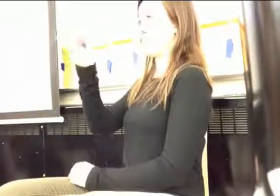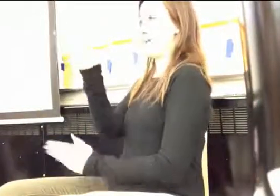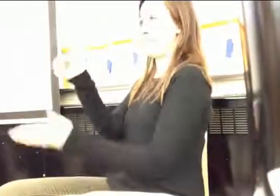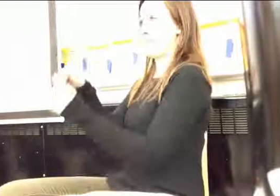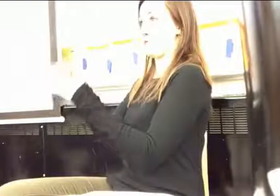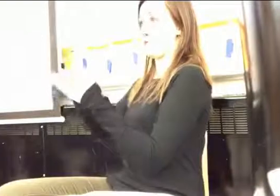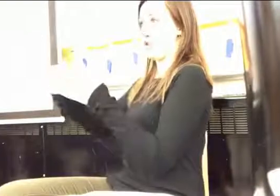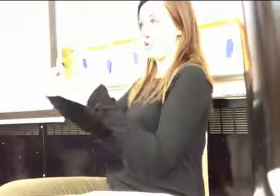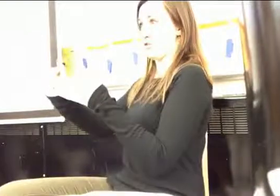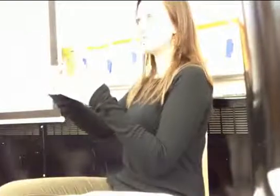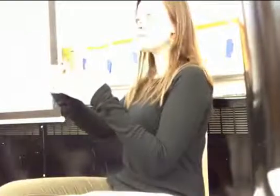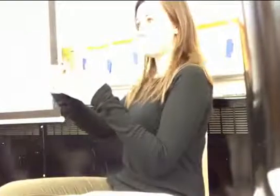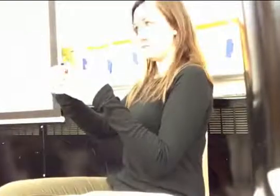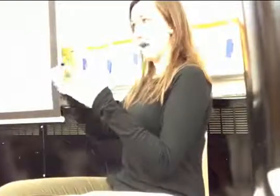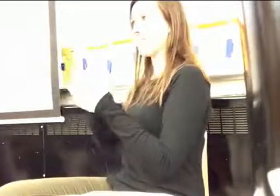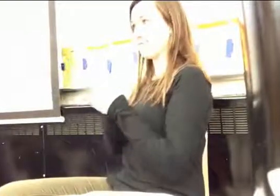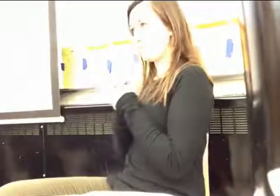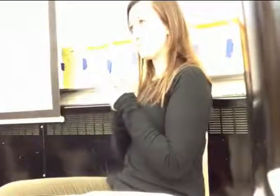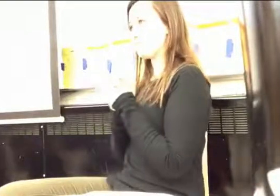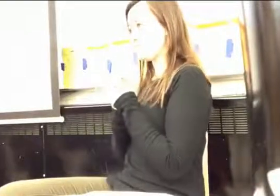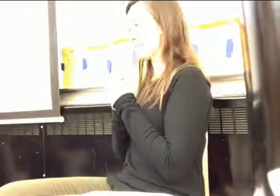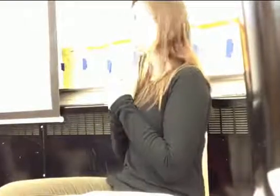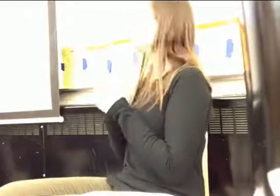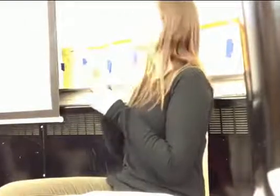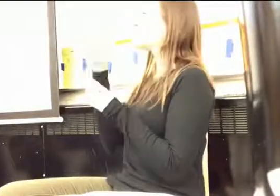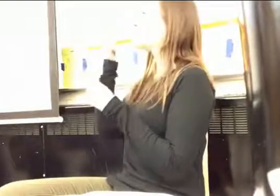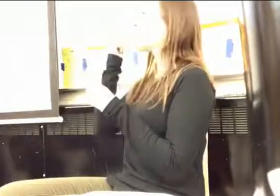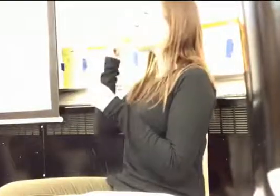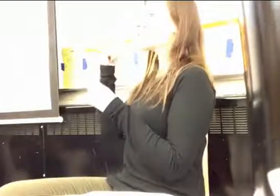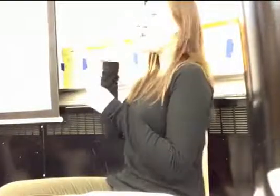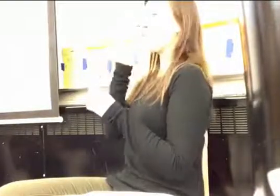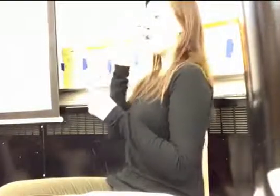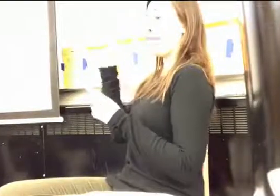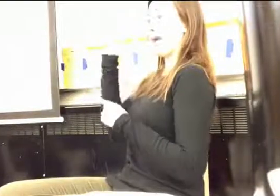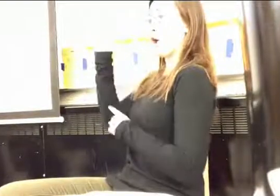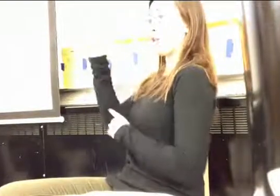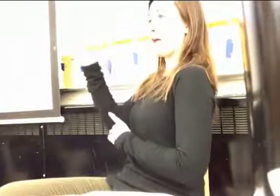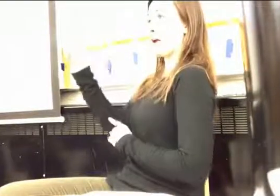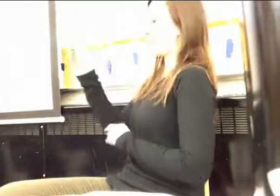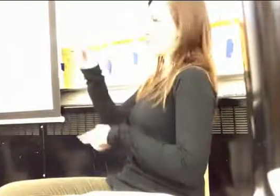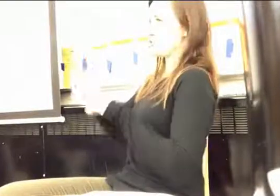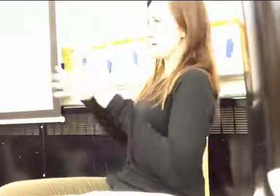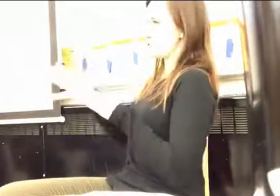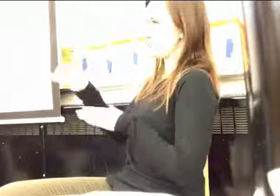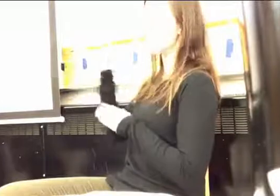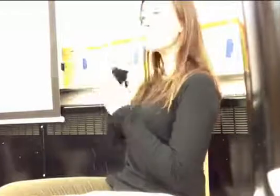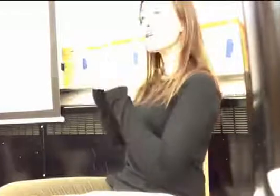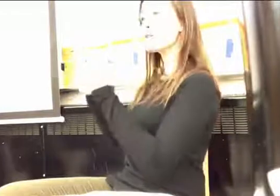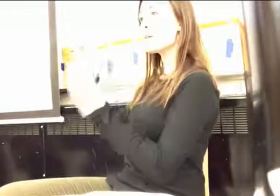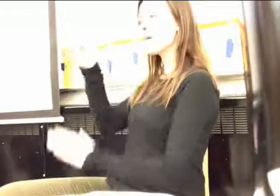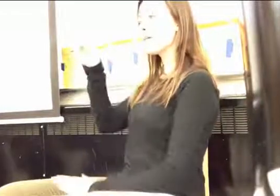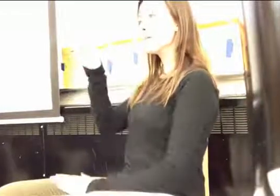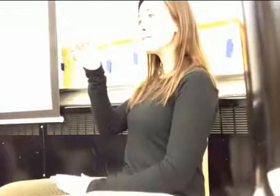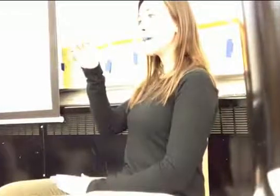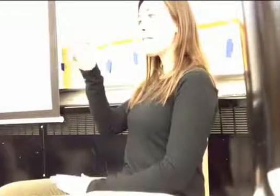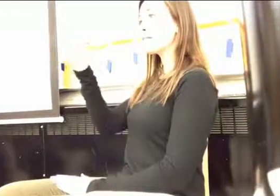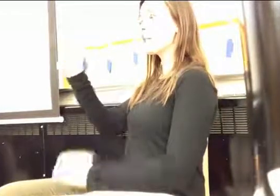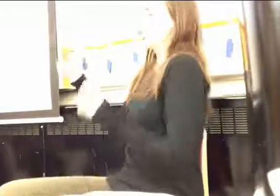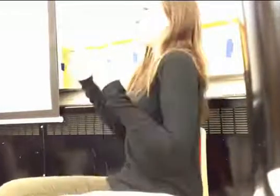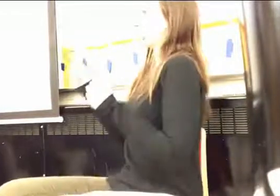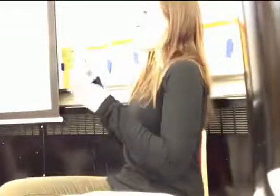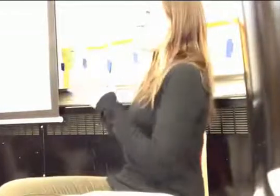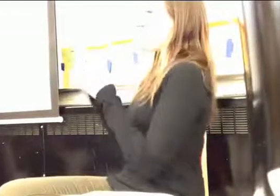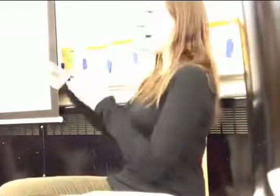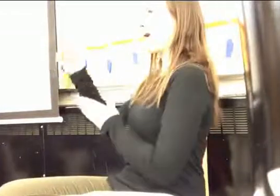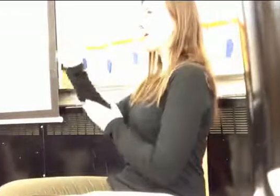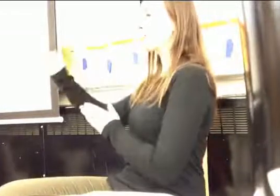airline companies is that they ban those. You can't do that. So, for example, Delta attempted to buy American